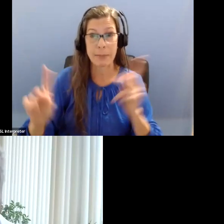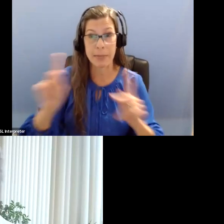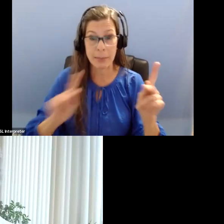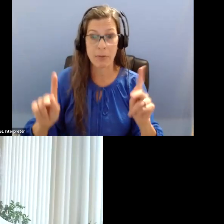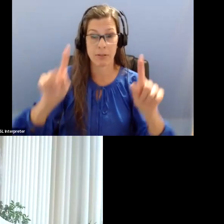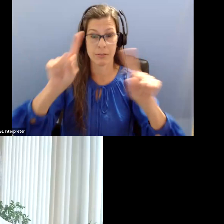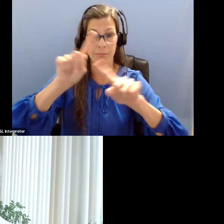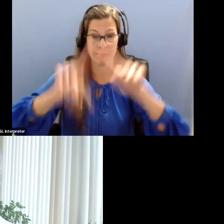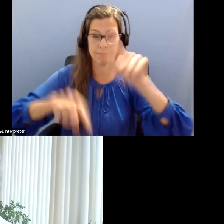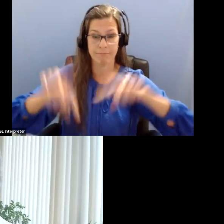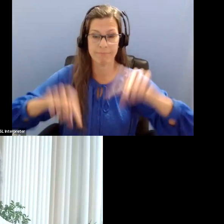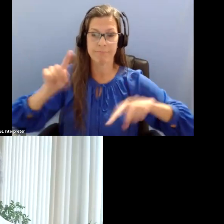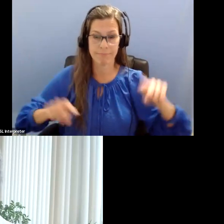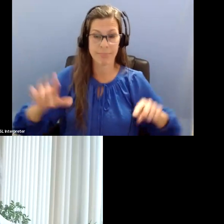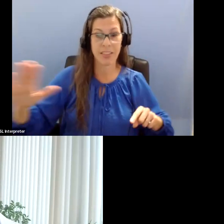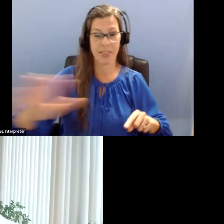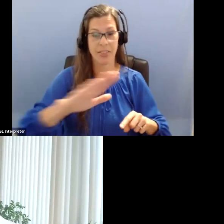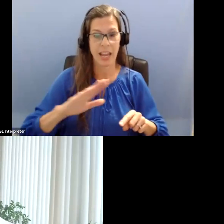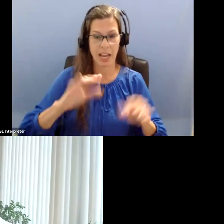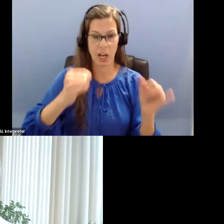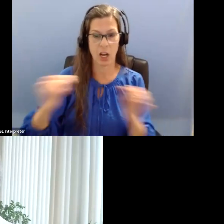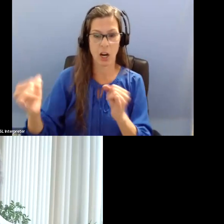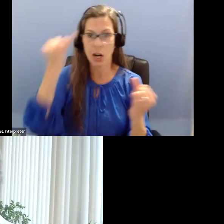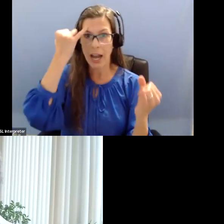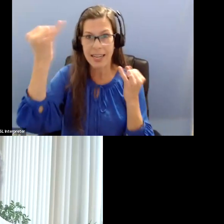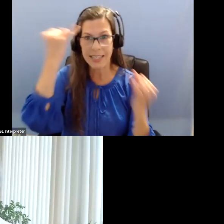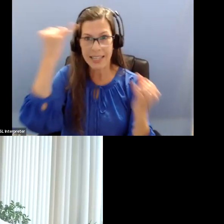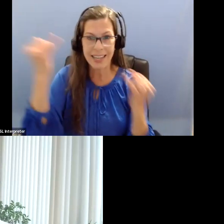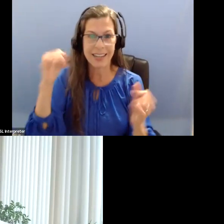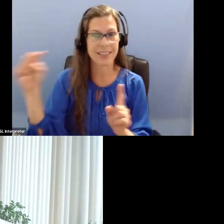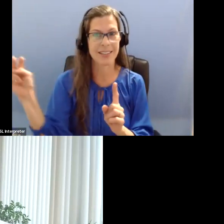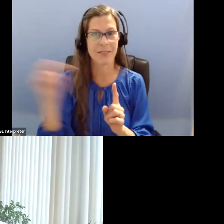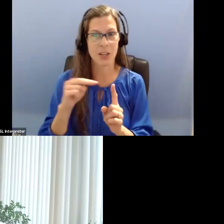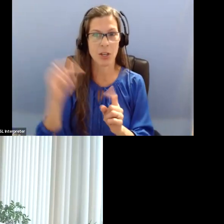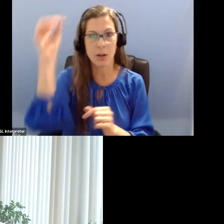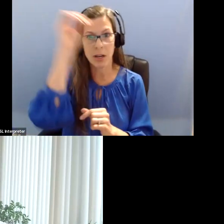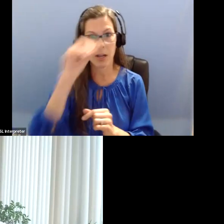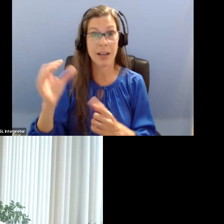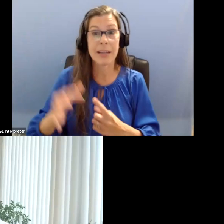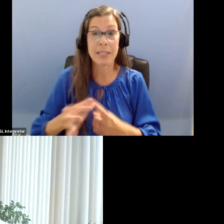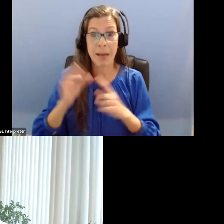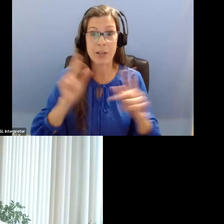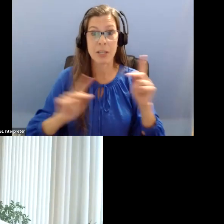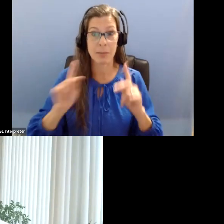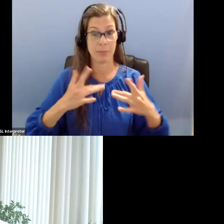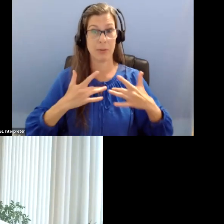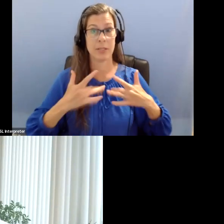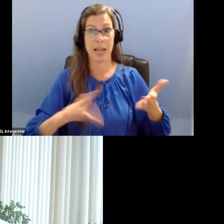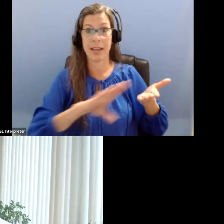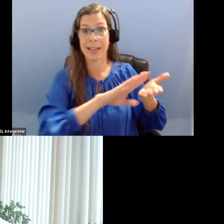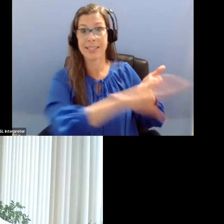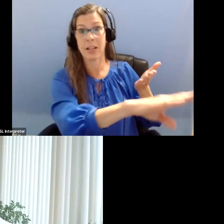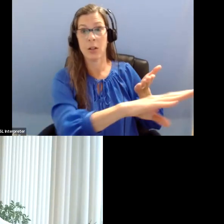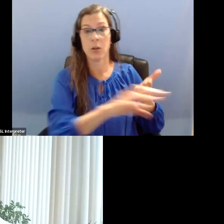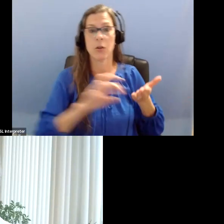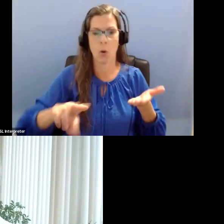the table as we can, especially people who are normally excluded or marginalized from these